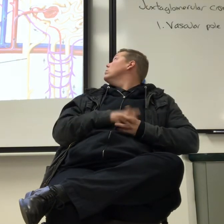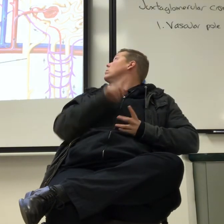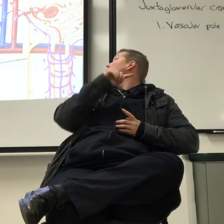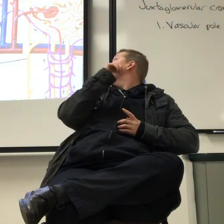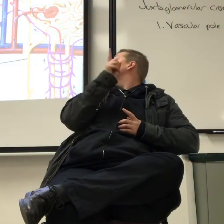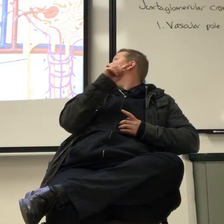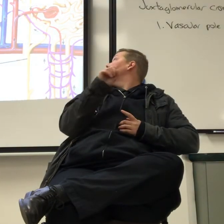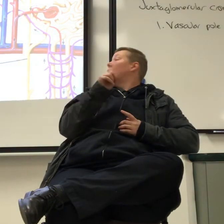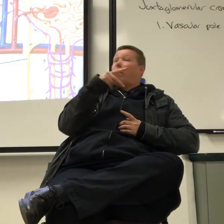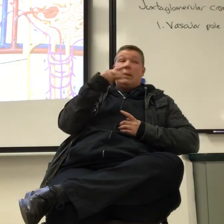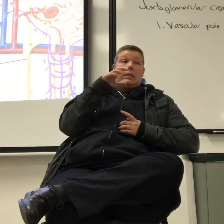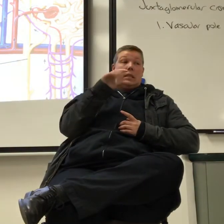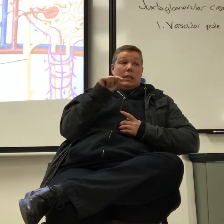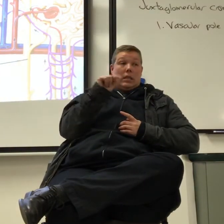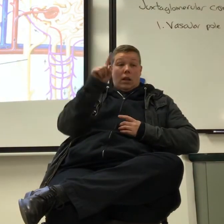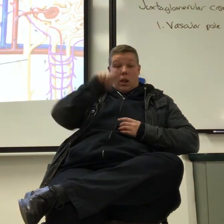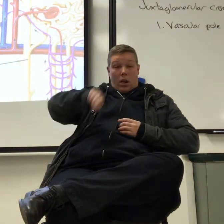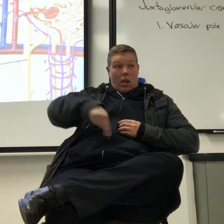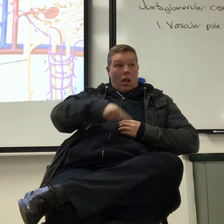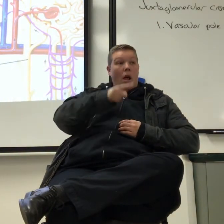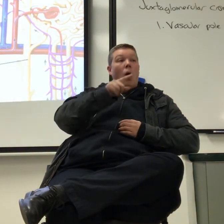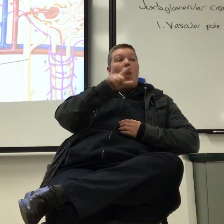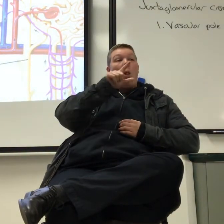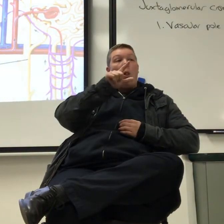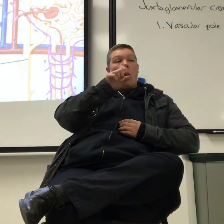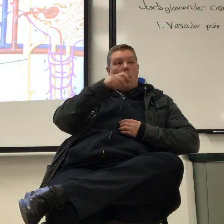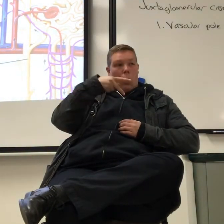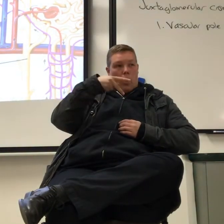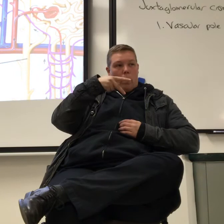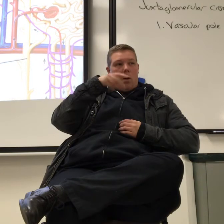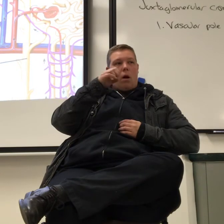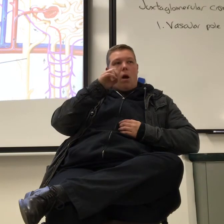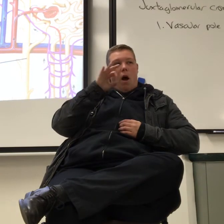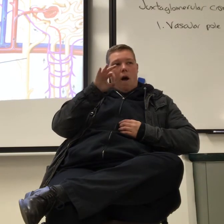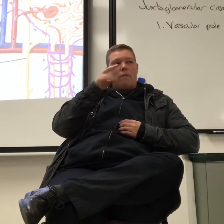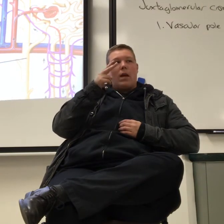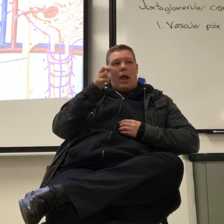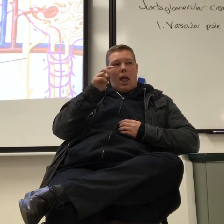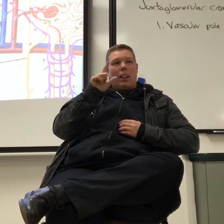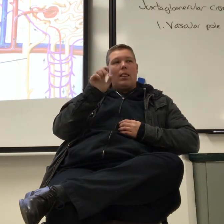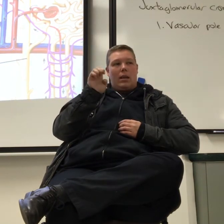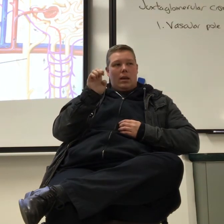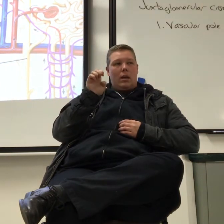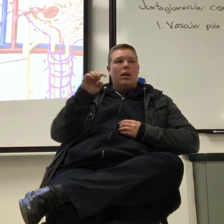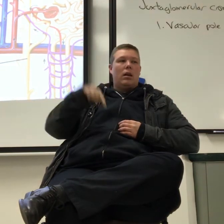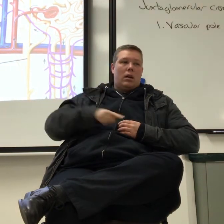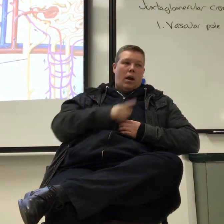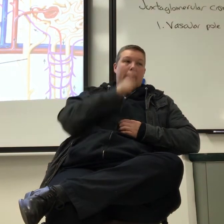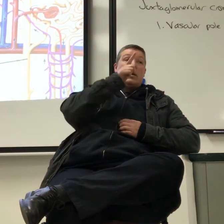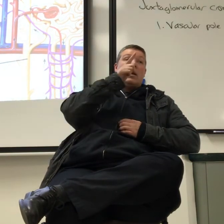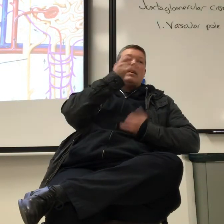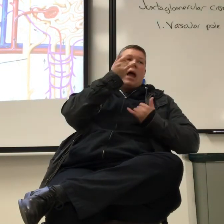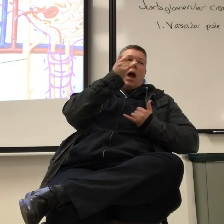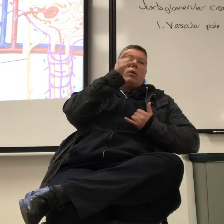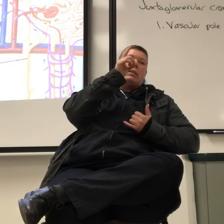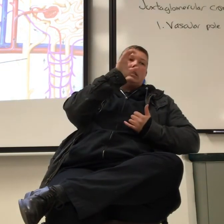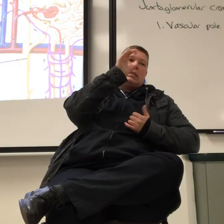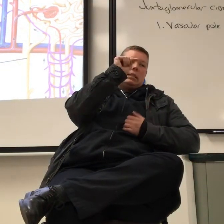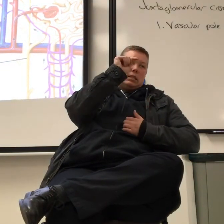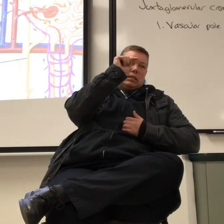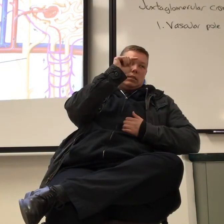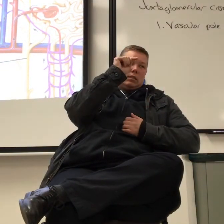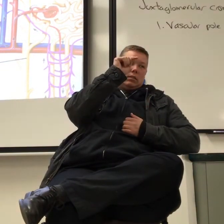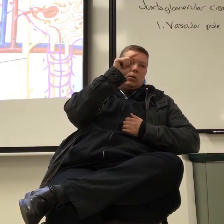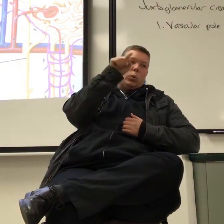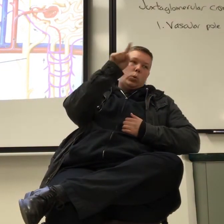here. Now what is this? Our loop. Go back up. Now it's DCT, and it's